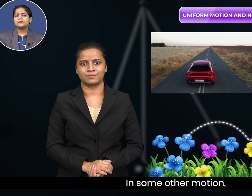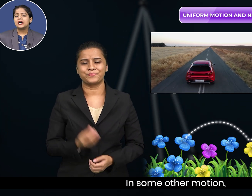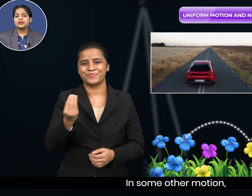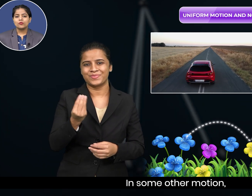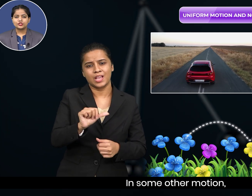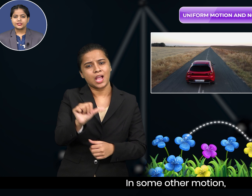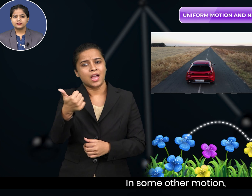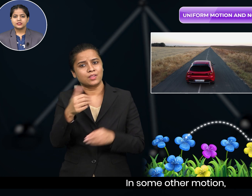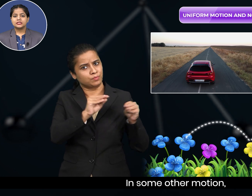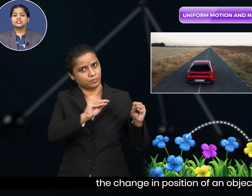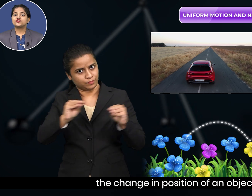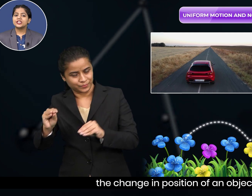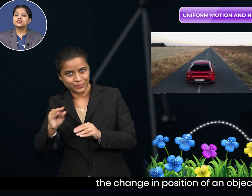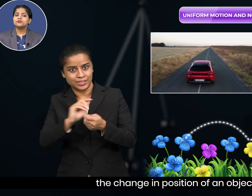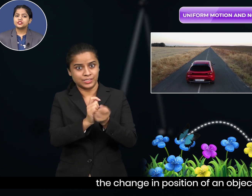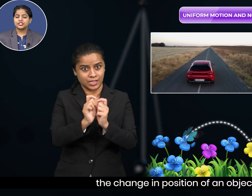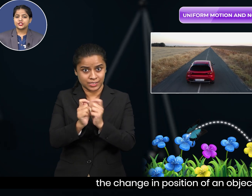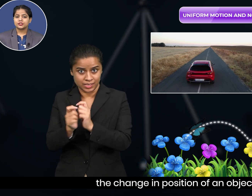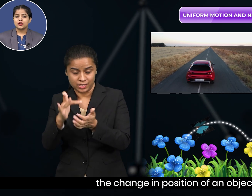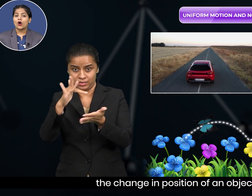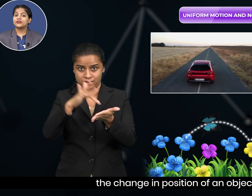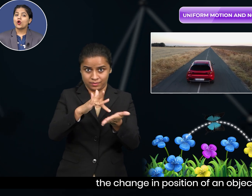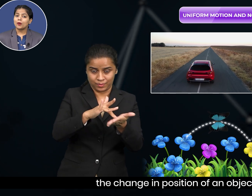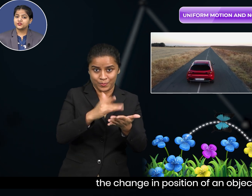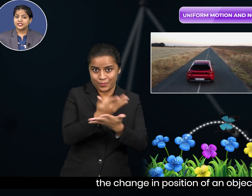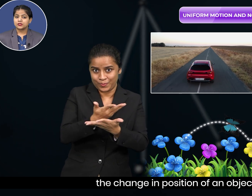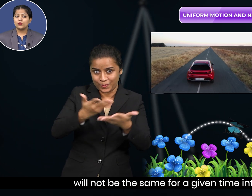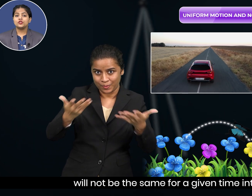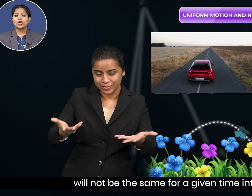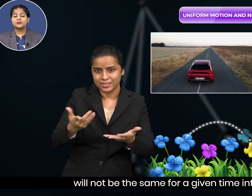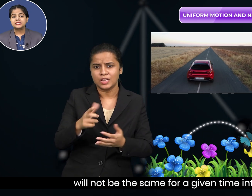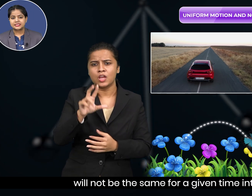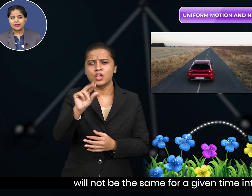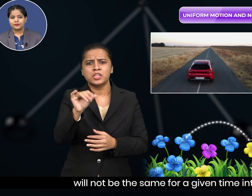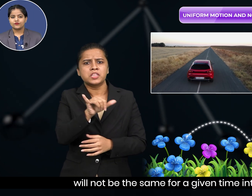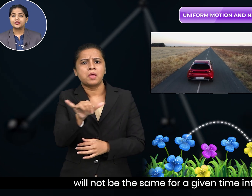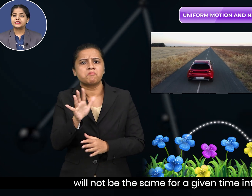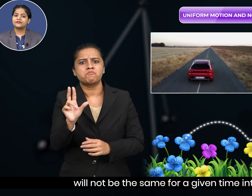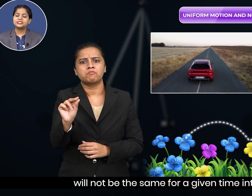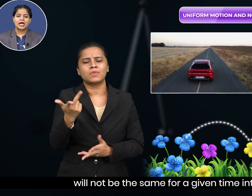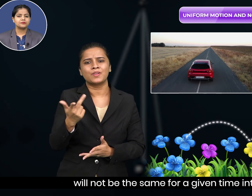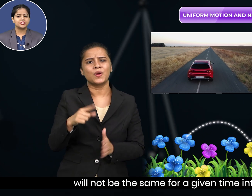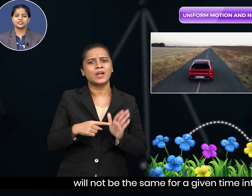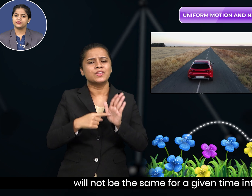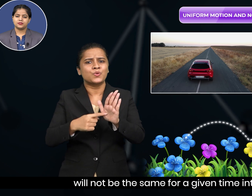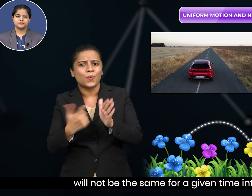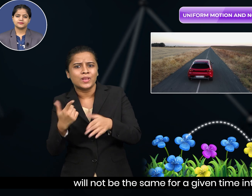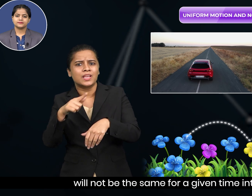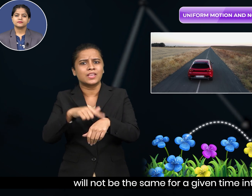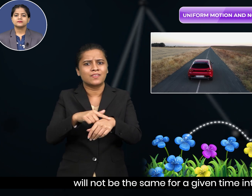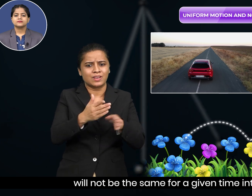In some other motion, the change in position of an object will not be the same for a given time